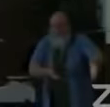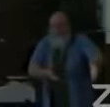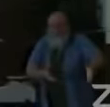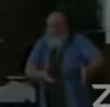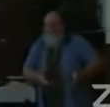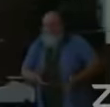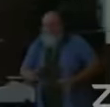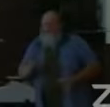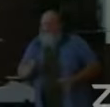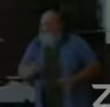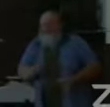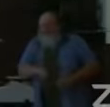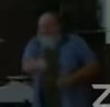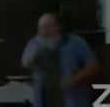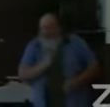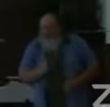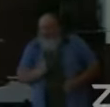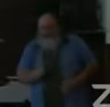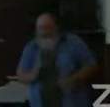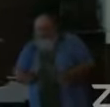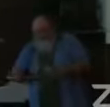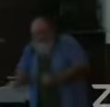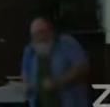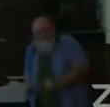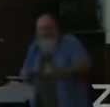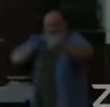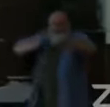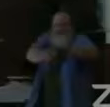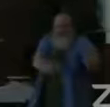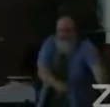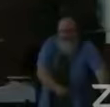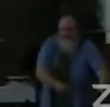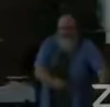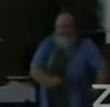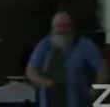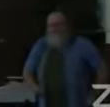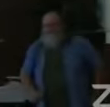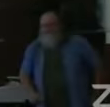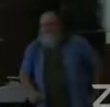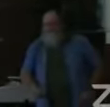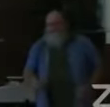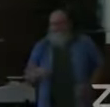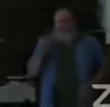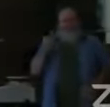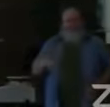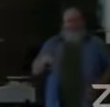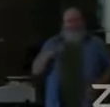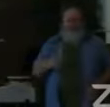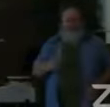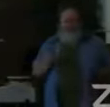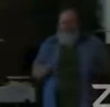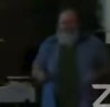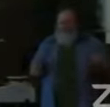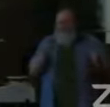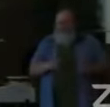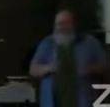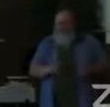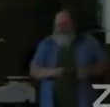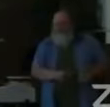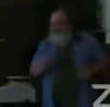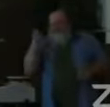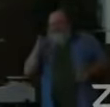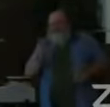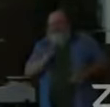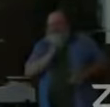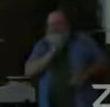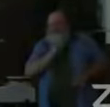there. God just went in the fire with them. And it was so miraculous, it said that when they came out of the fire, they didn't even smell like